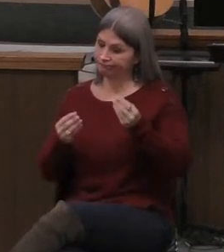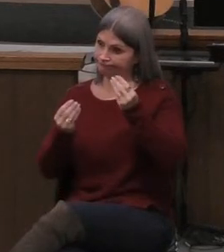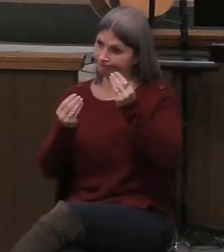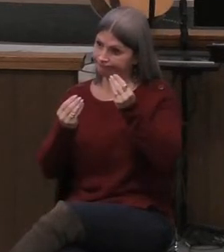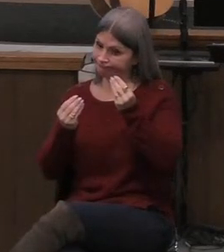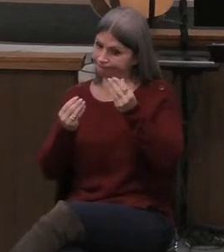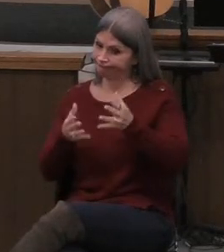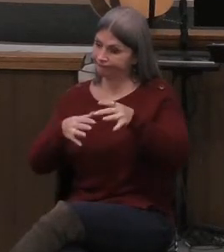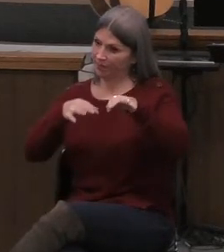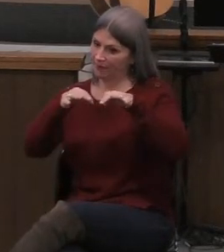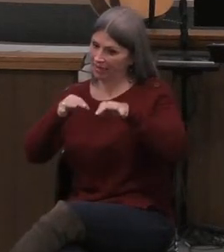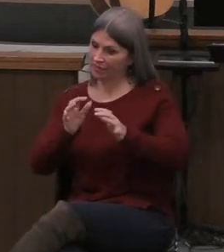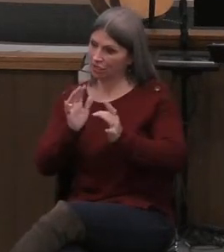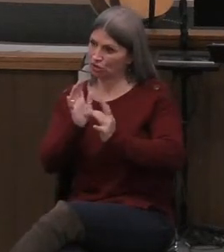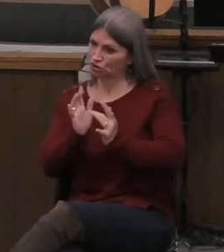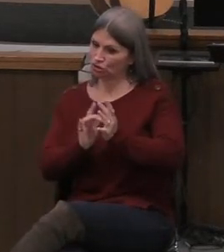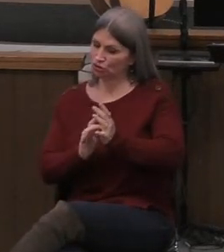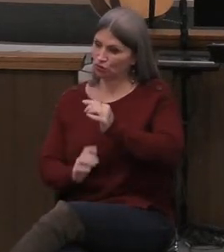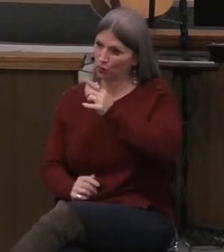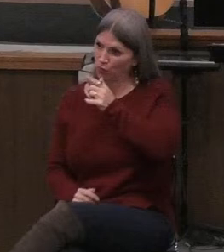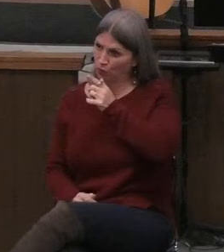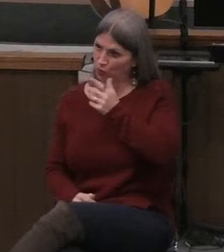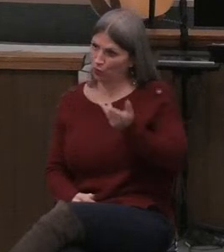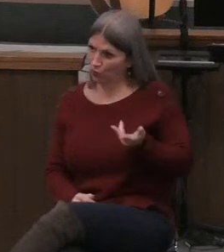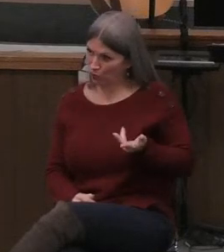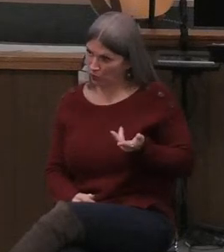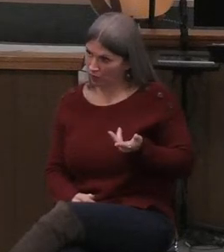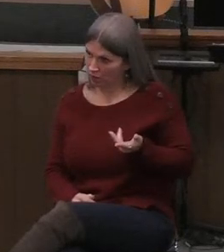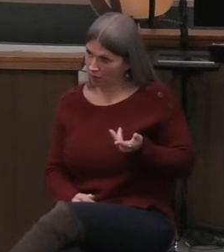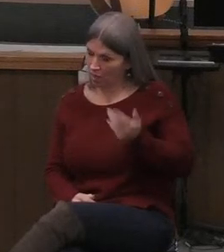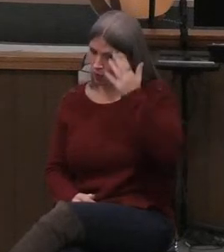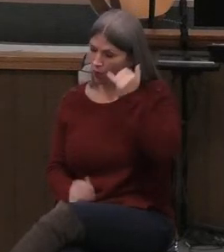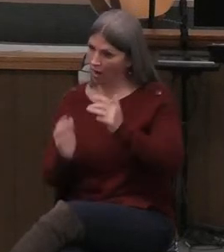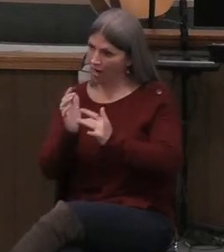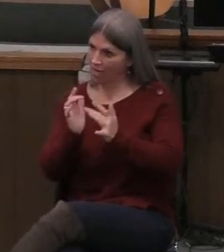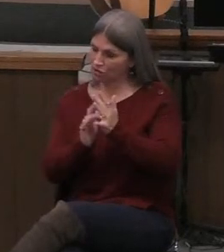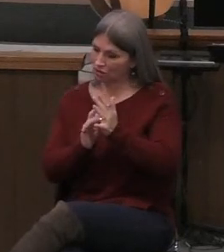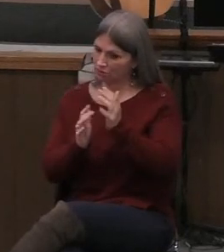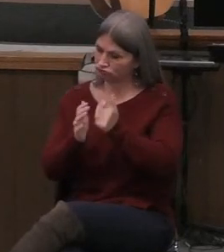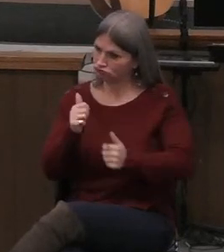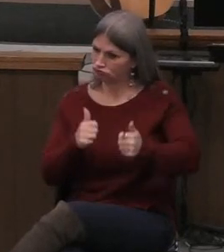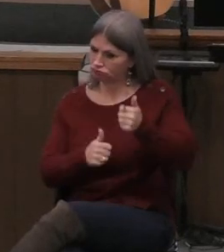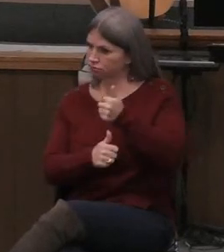us who Jesus is and why he is supreme over everybody.